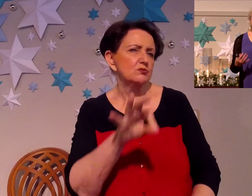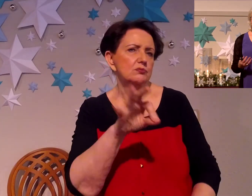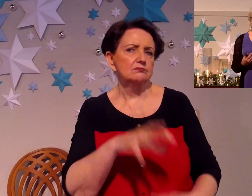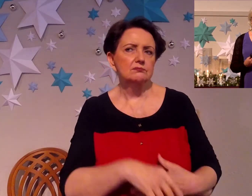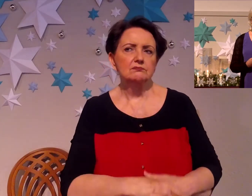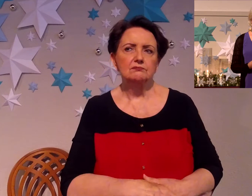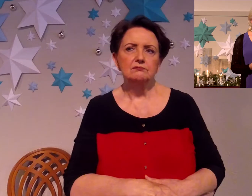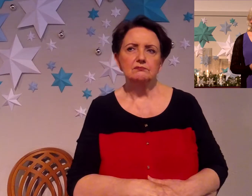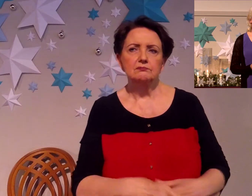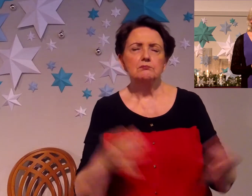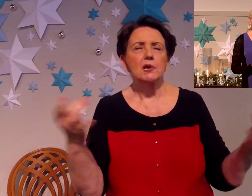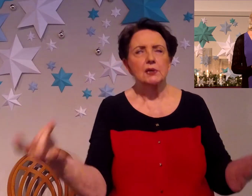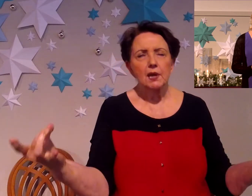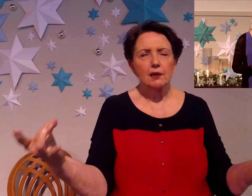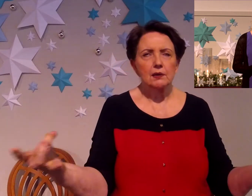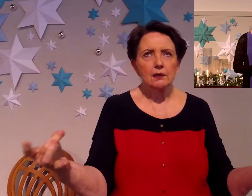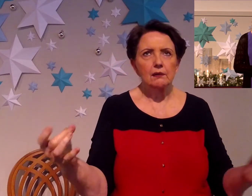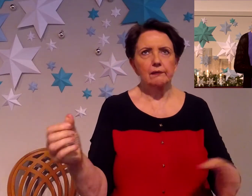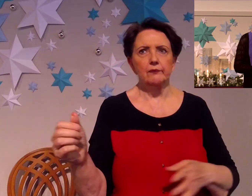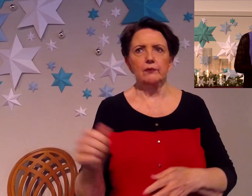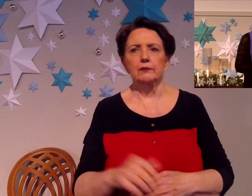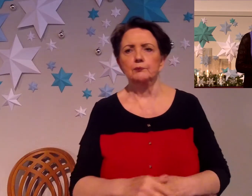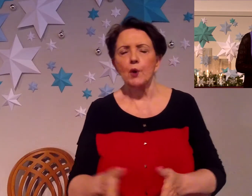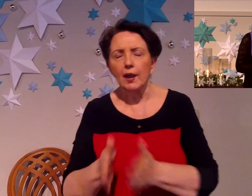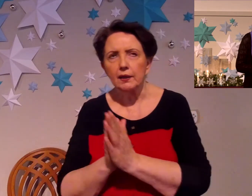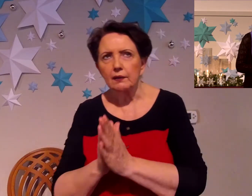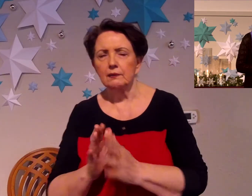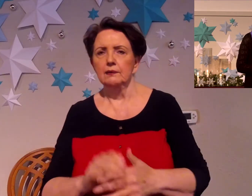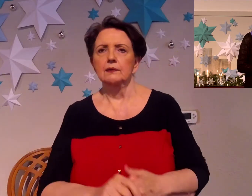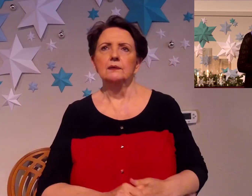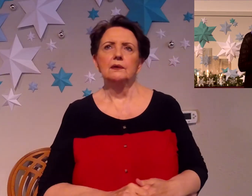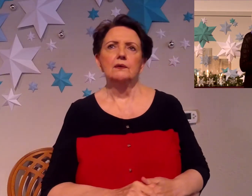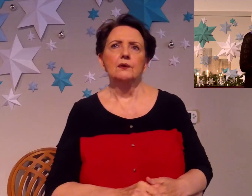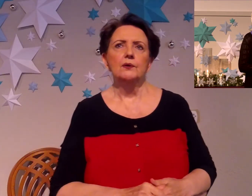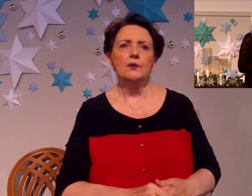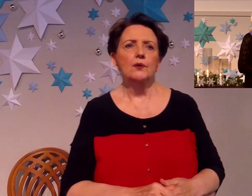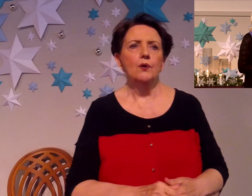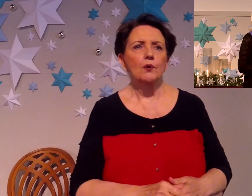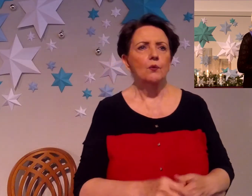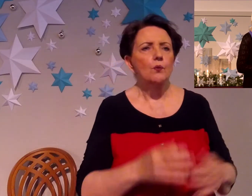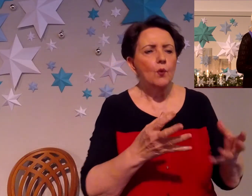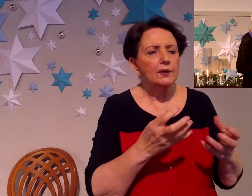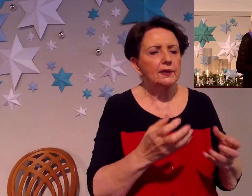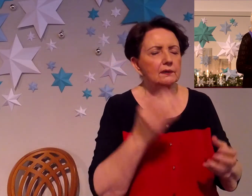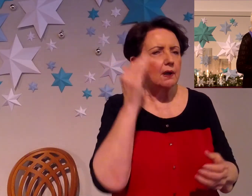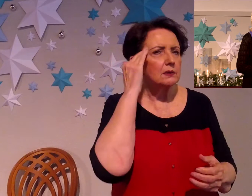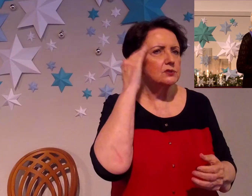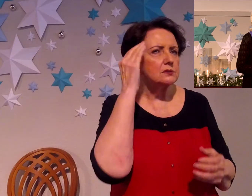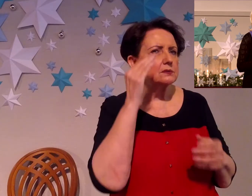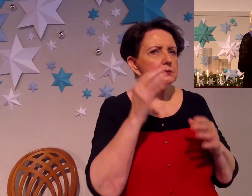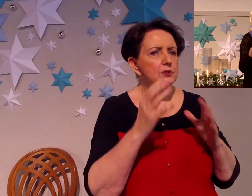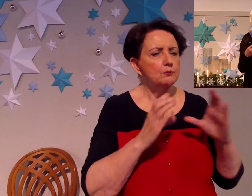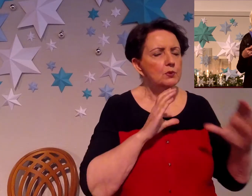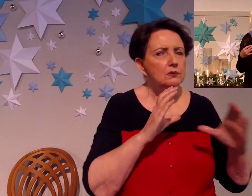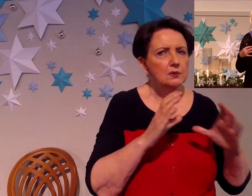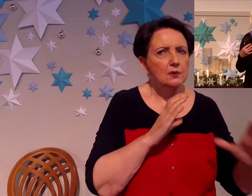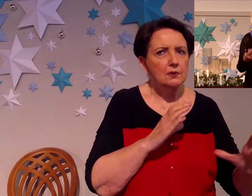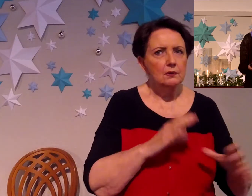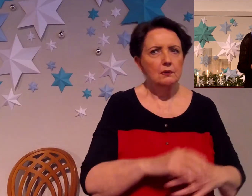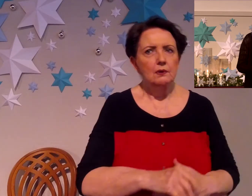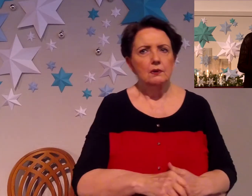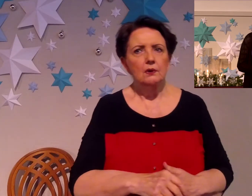When we're meditating or praying for something, or when we're seeking conscious communion, or we're looking